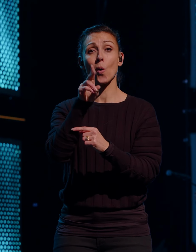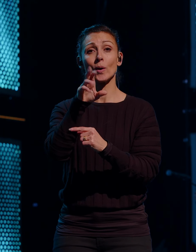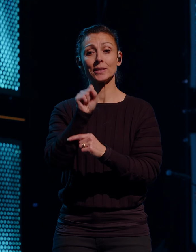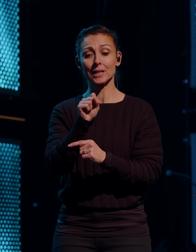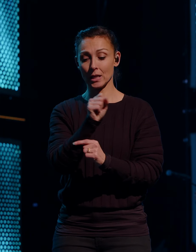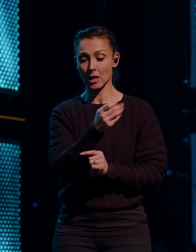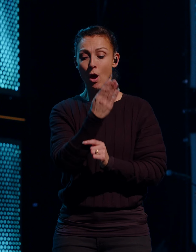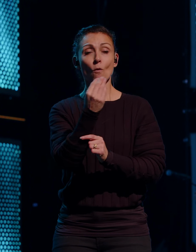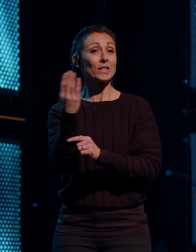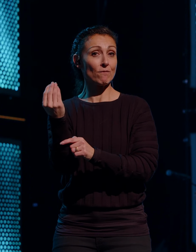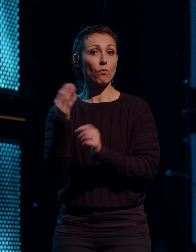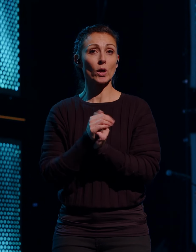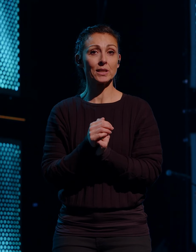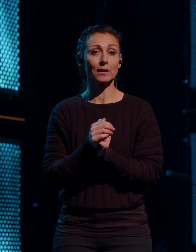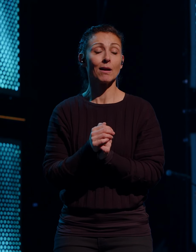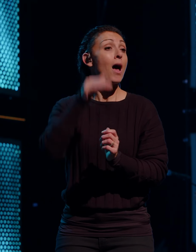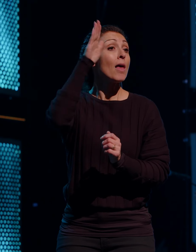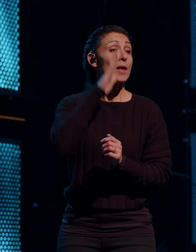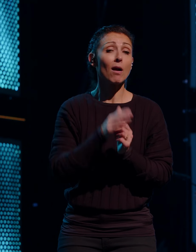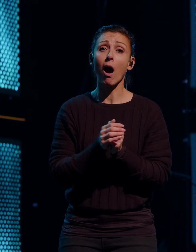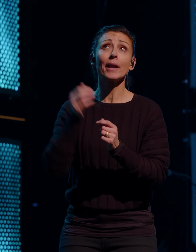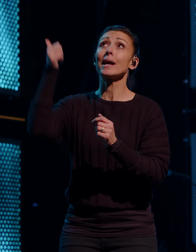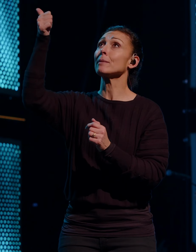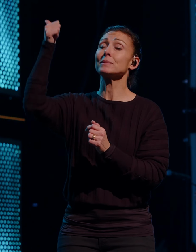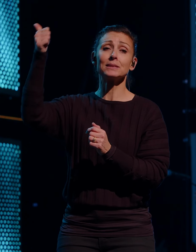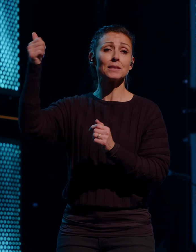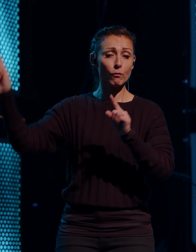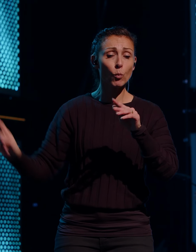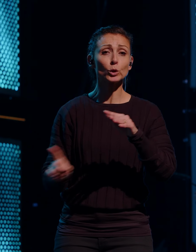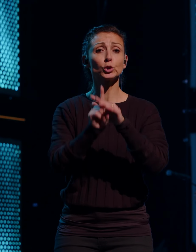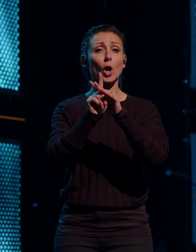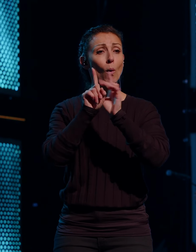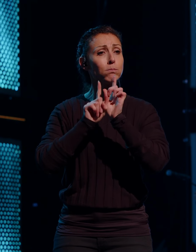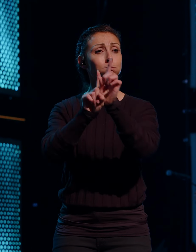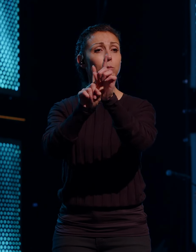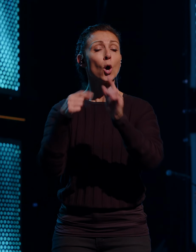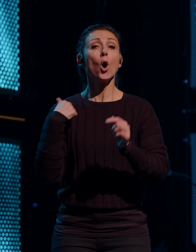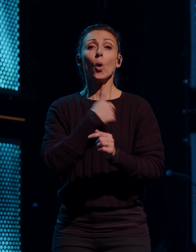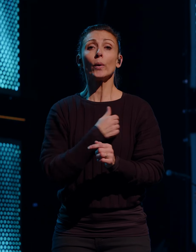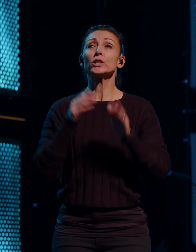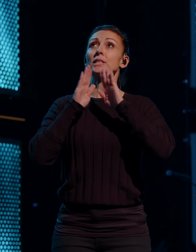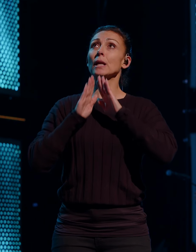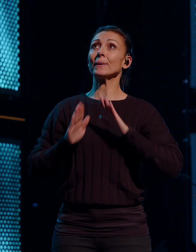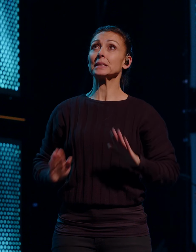You only have to be still. The Lord will come and fight for you. You only have to be still. If Paul heard this,